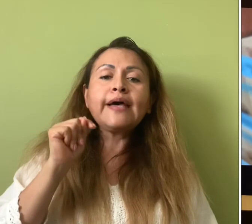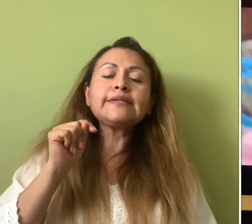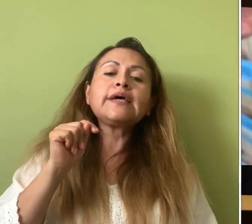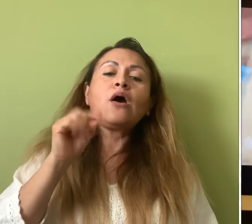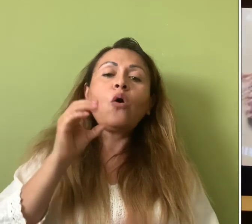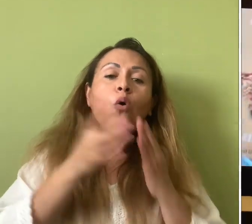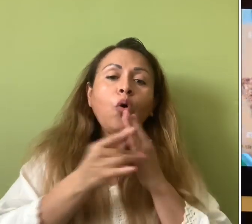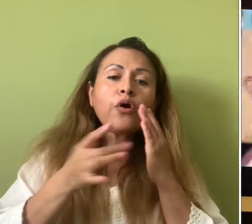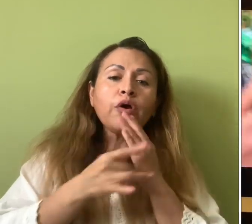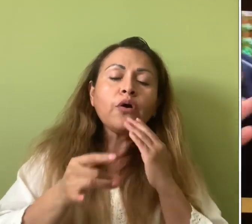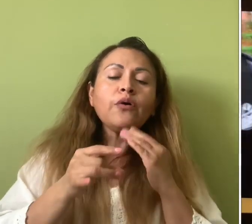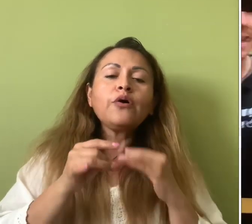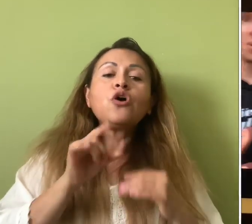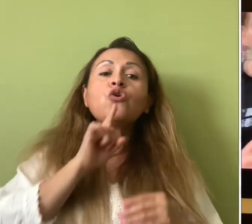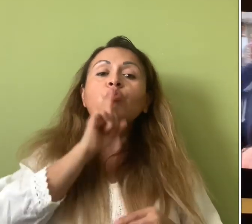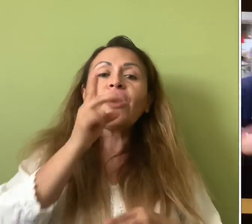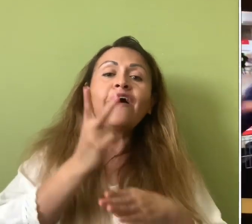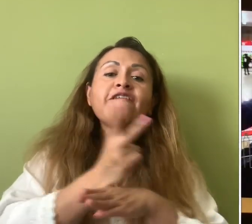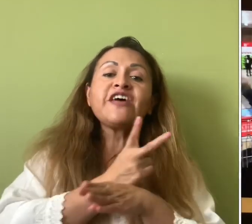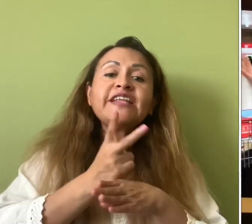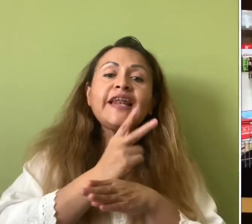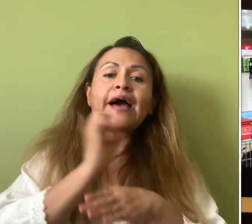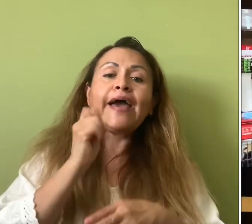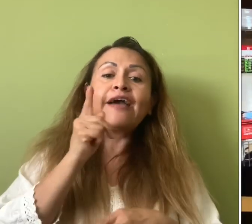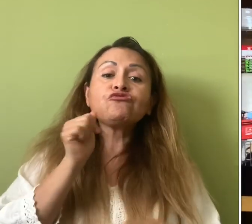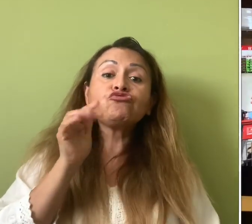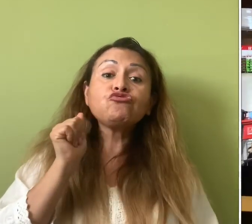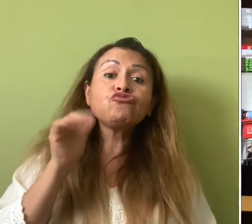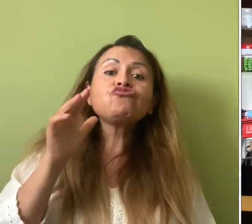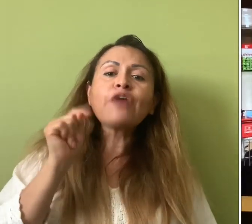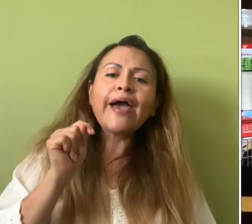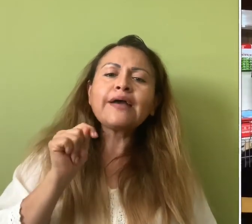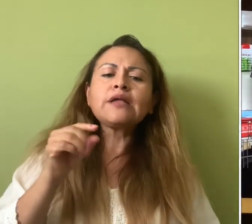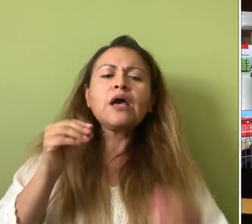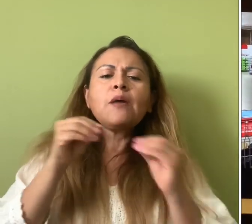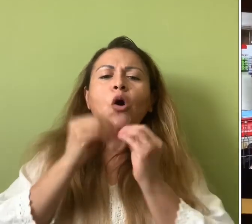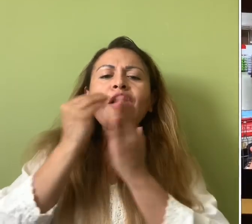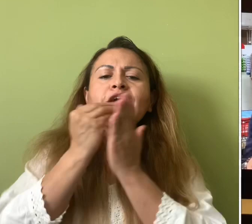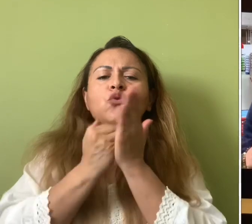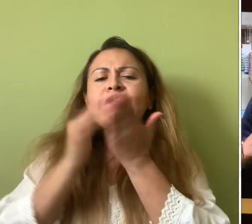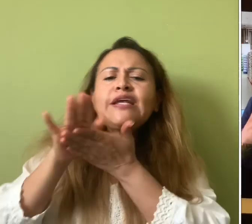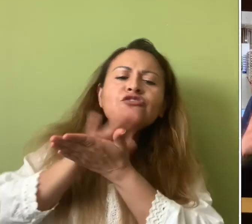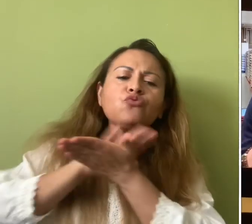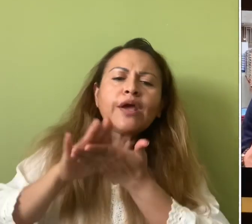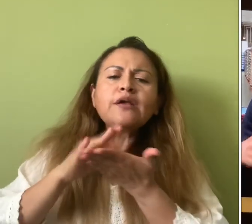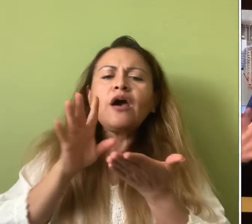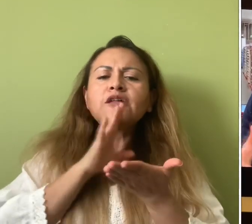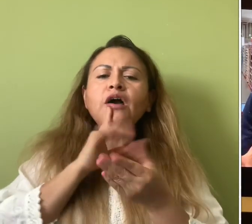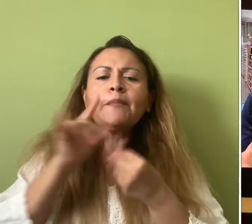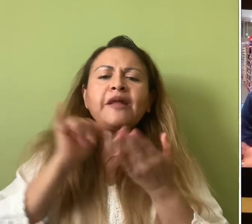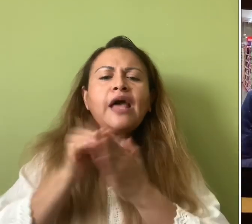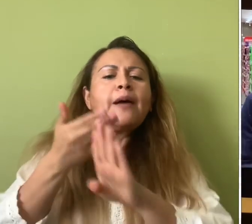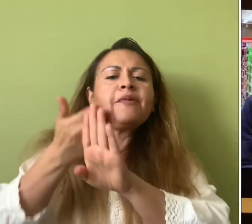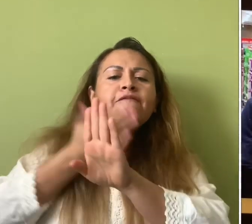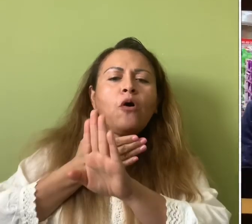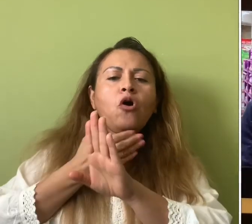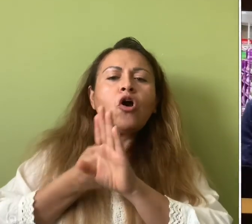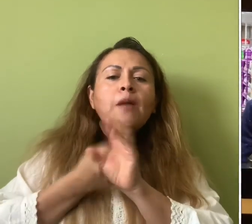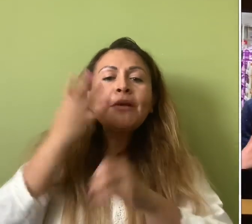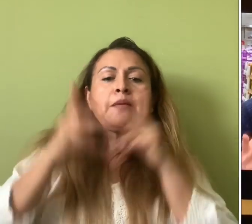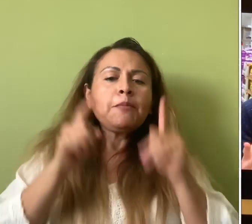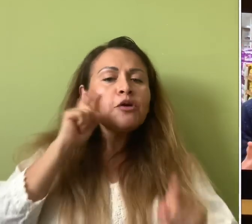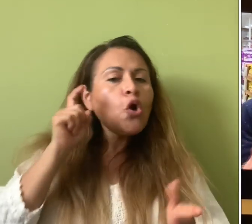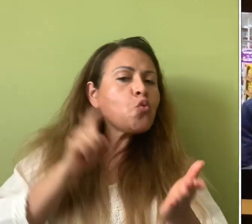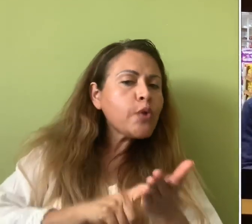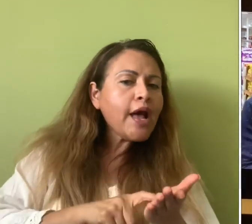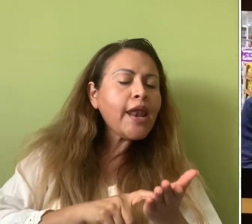and real vanilla extract. So I like this because it's one of the cleaner ones here. Plus, I've talked about this before. A lot of people don't realize it, but they